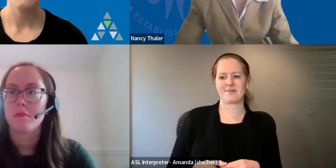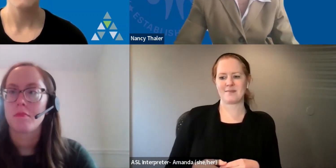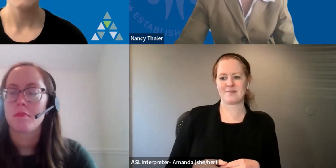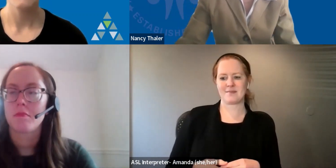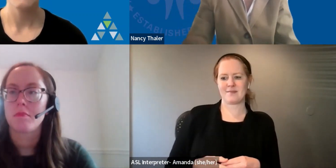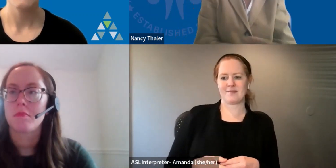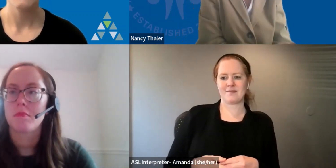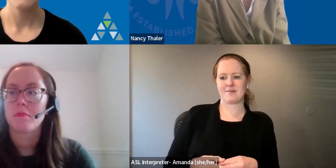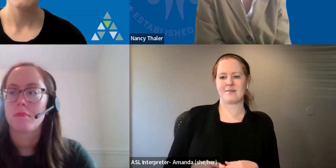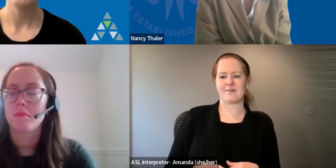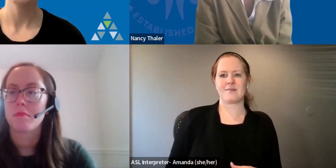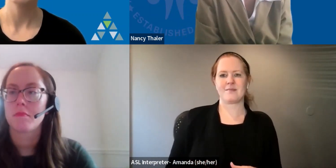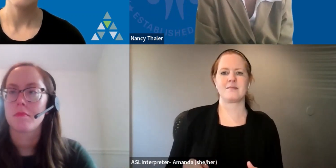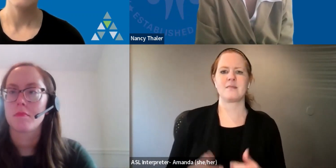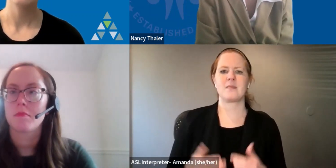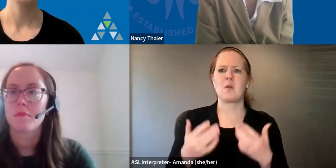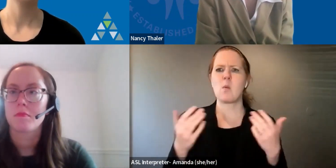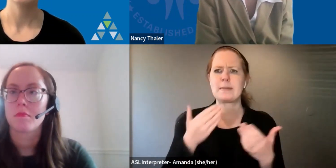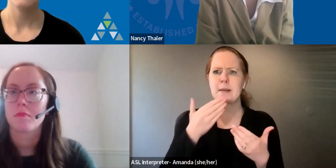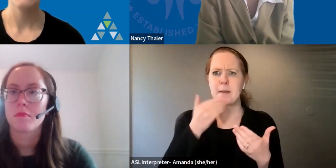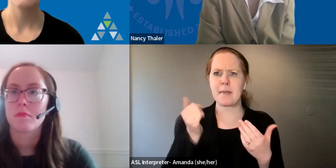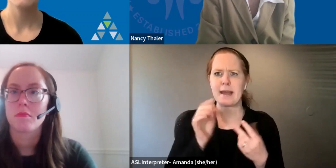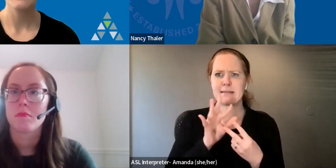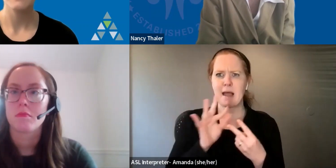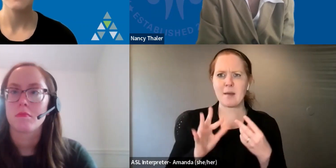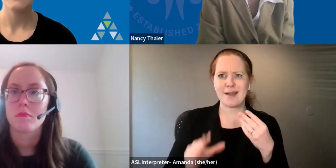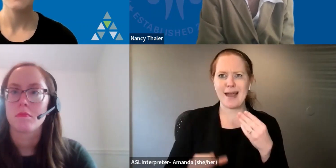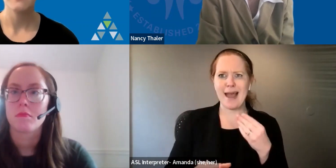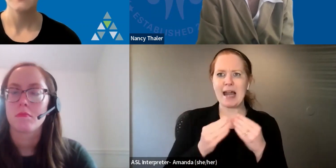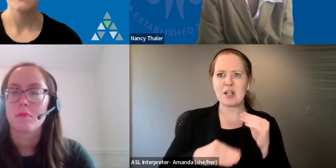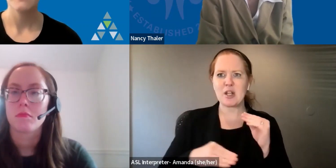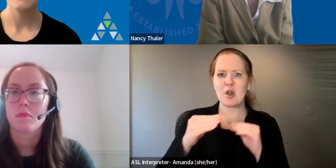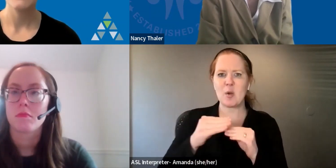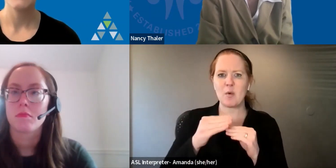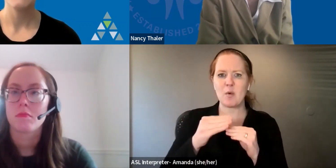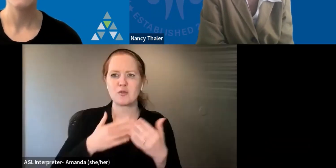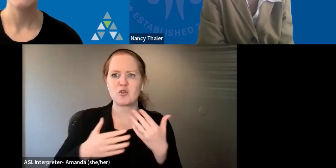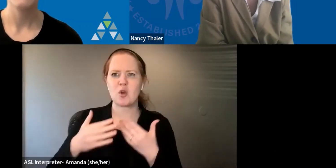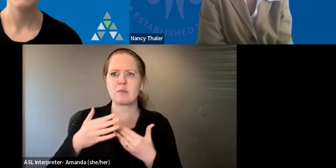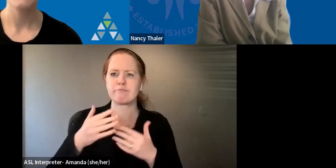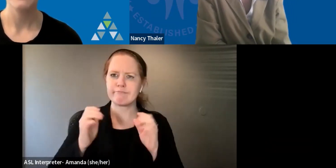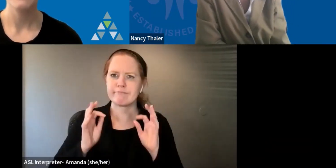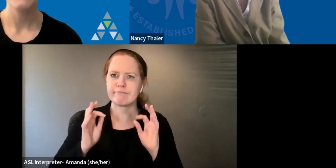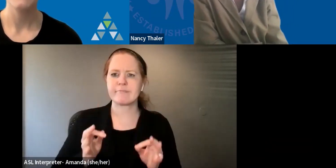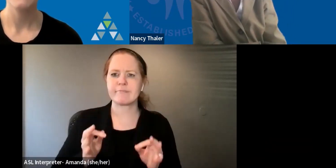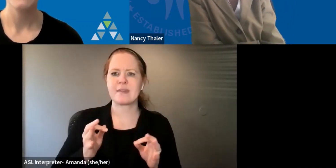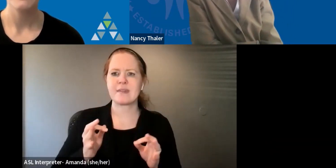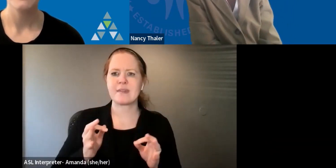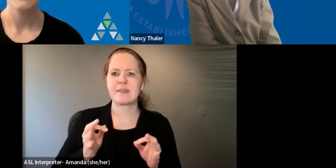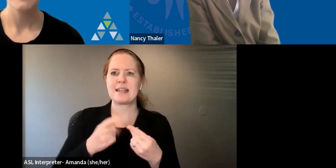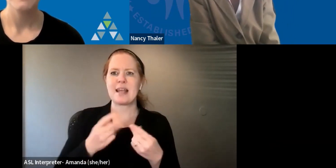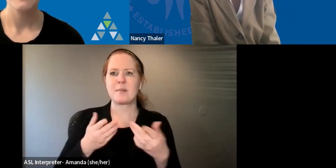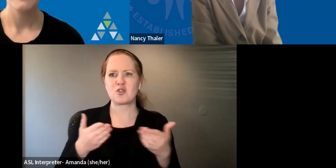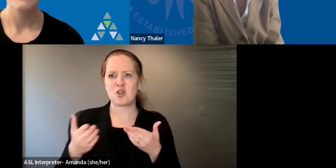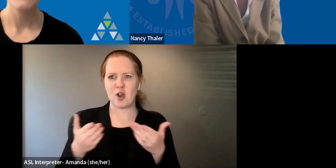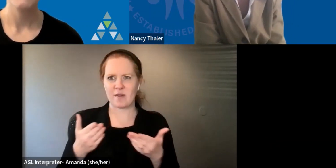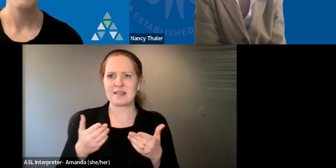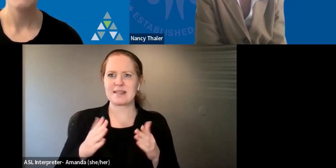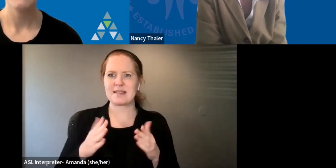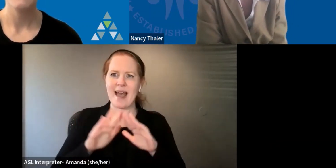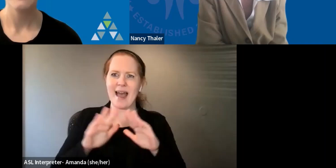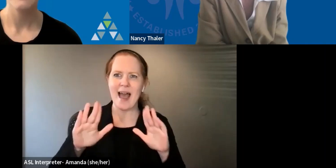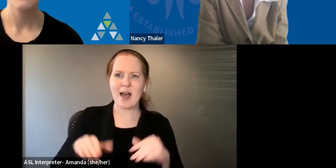What is the best option for adding more social determinants of health type services such as housing